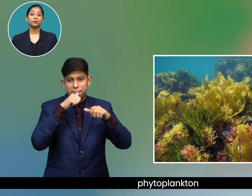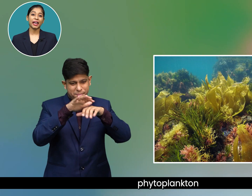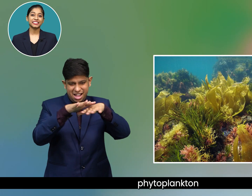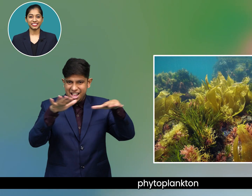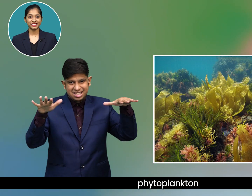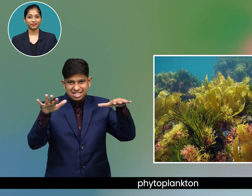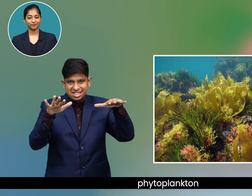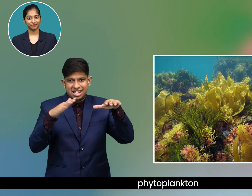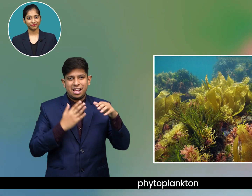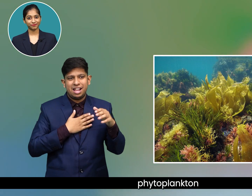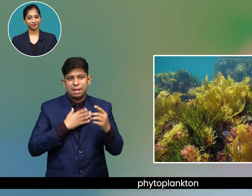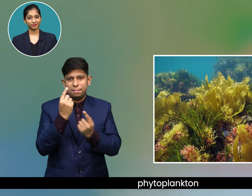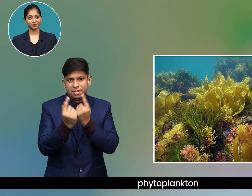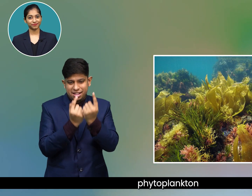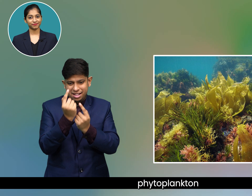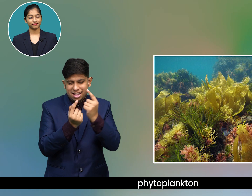phytoplankton,